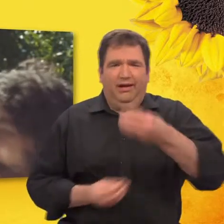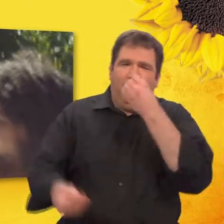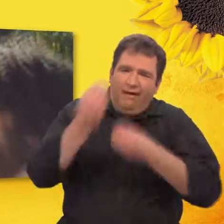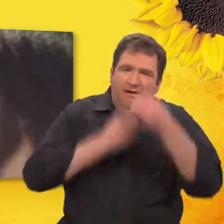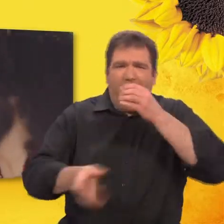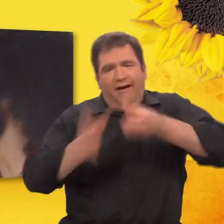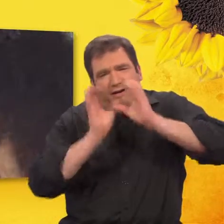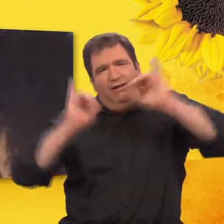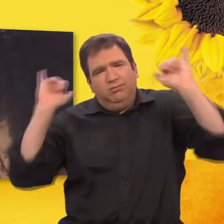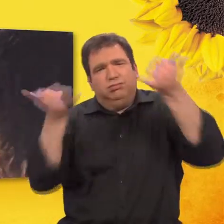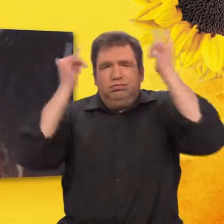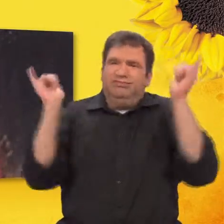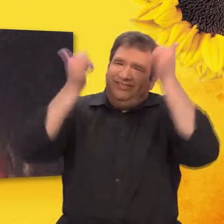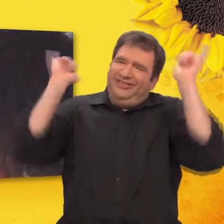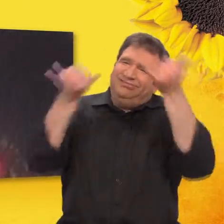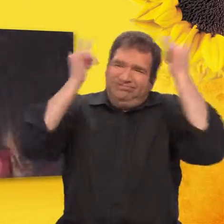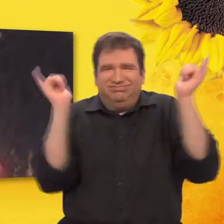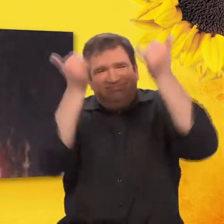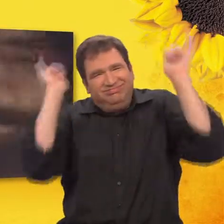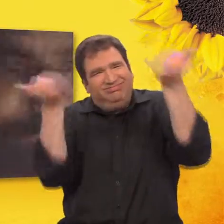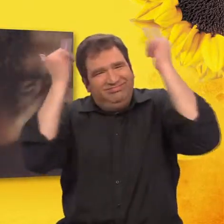They eat, drink, and party joyfully.